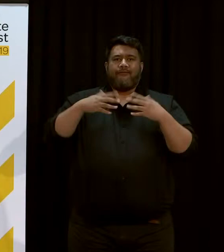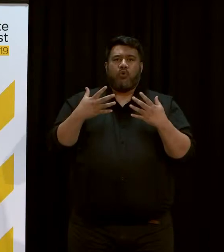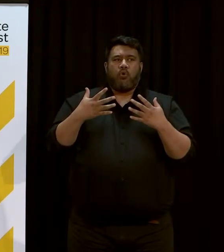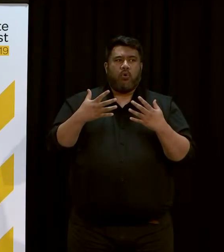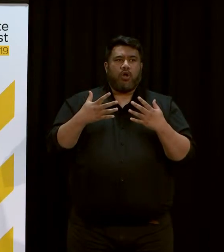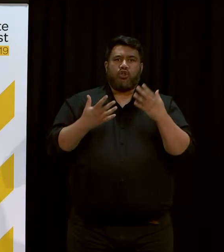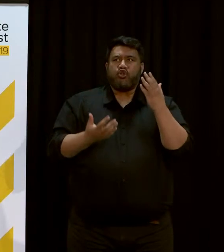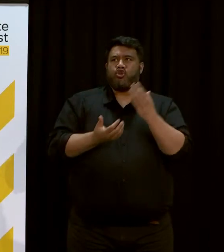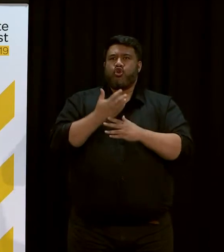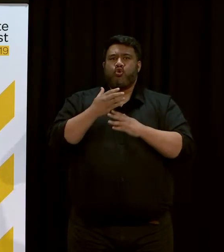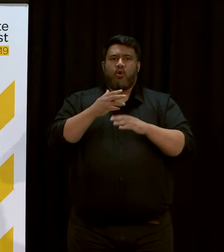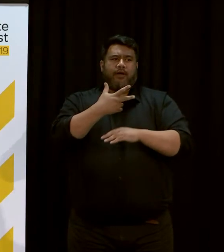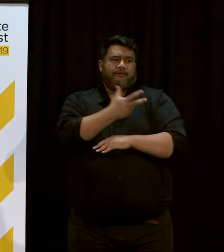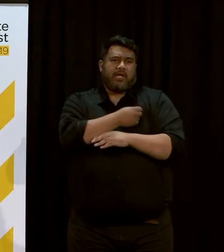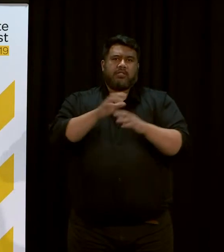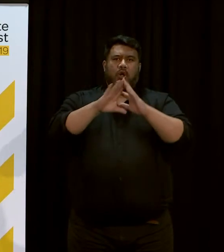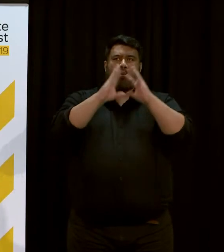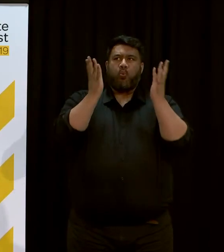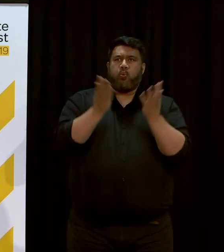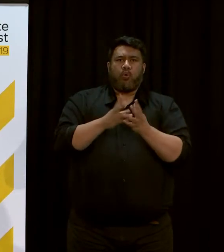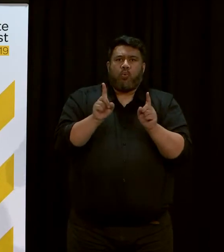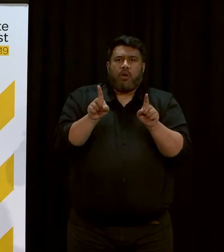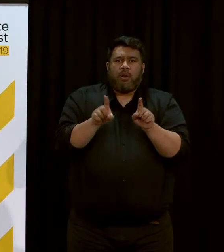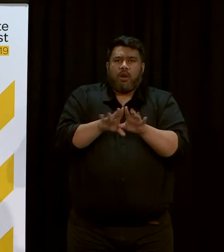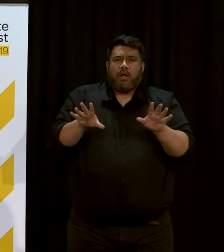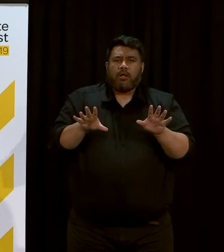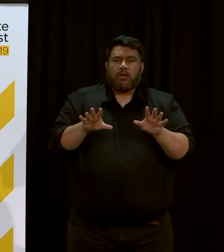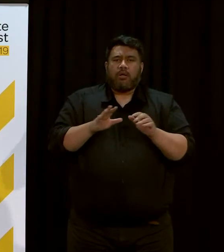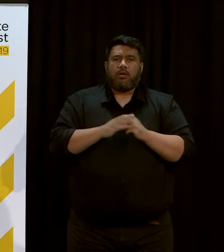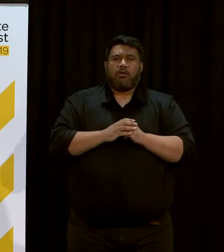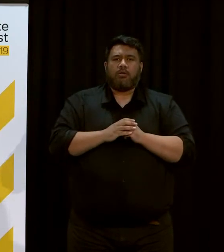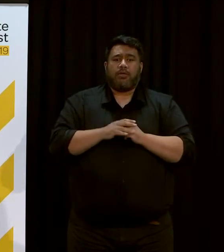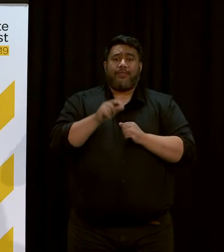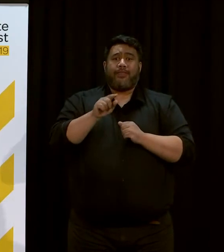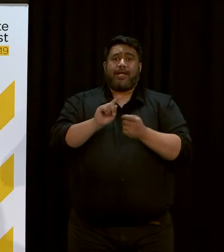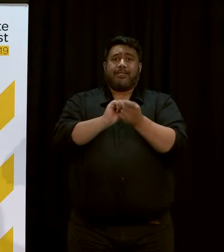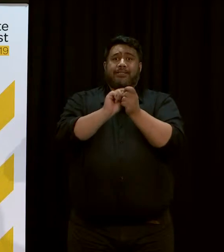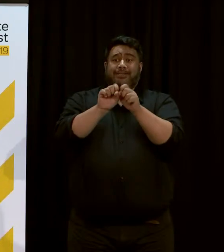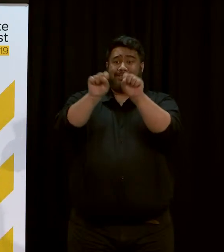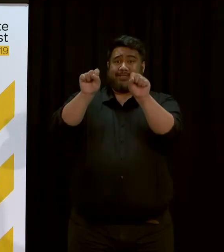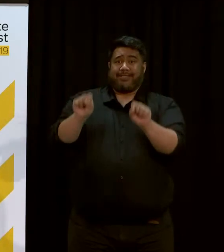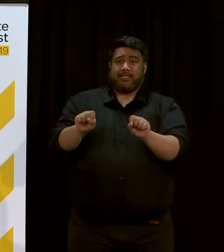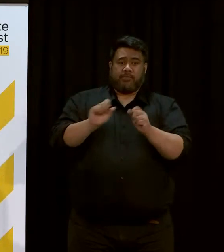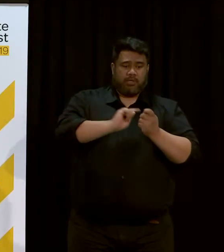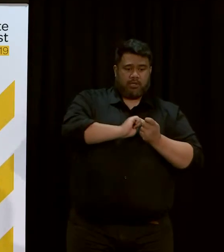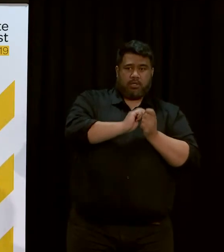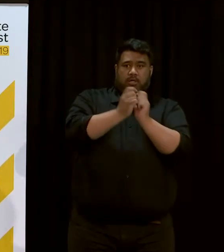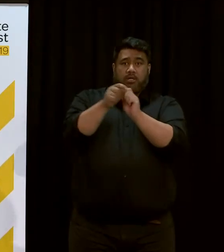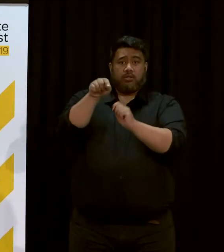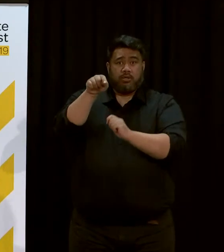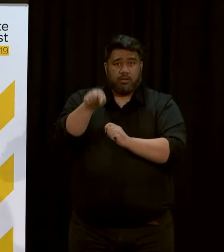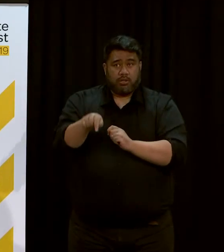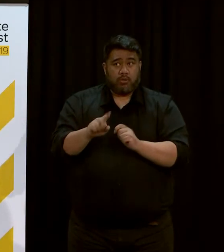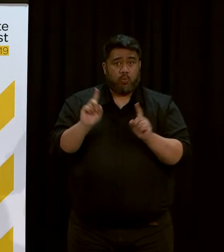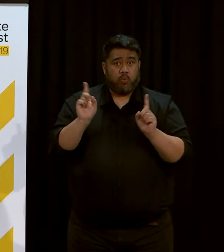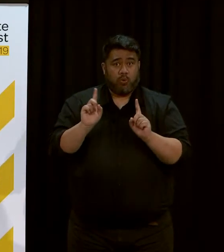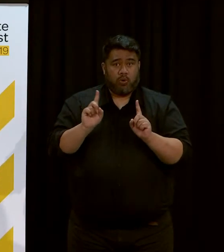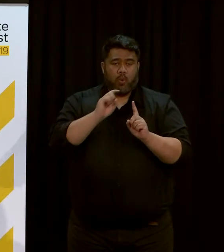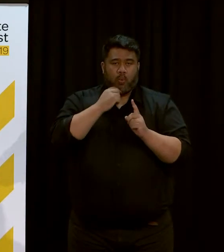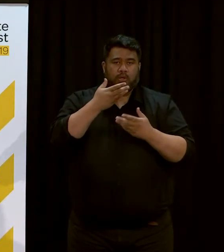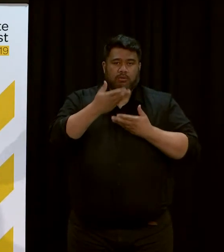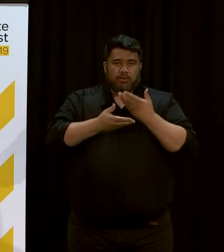vaccinated environment. We'll give details on how we'll move into that new system and what will help us get there.